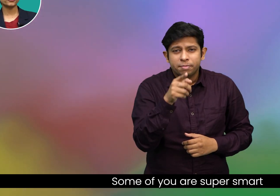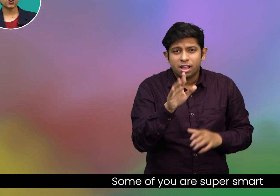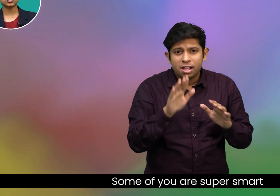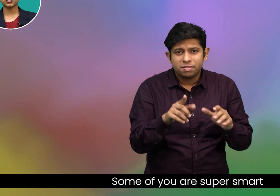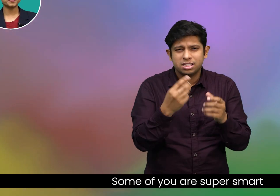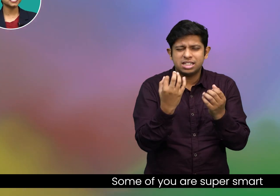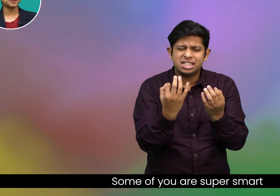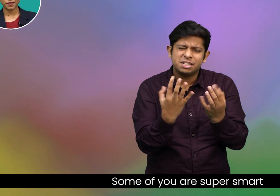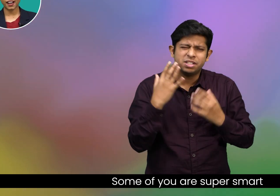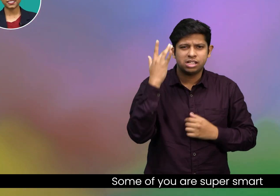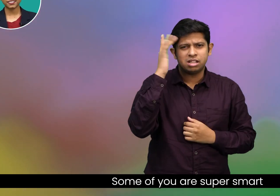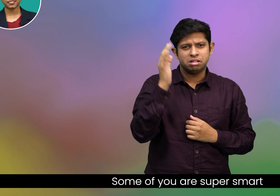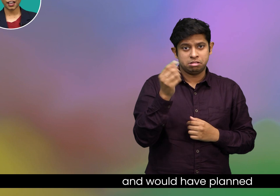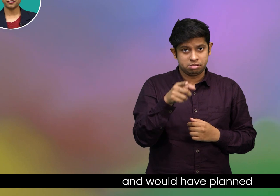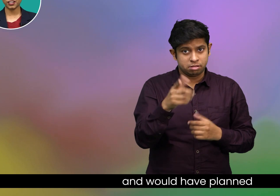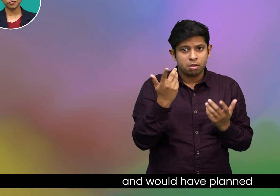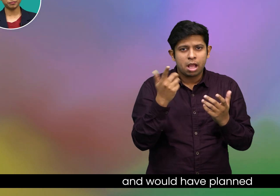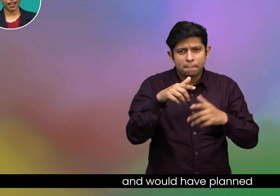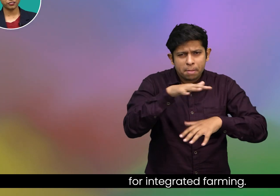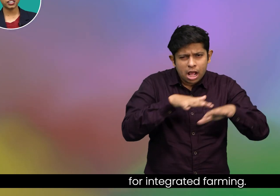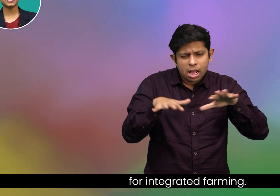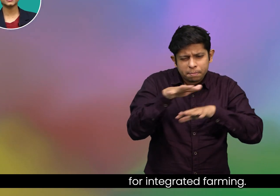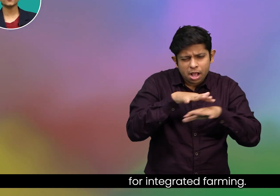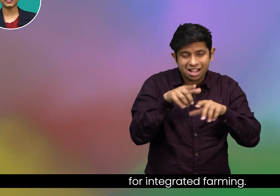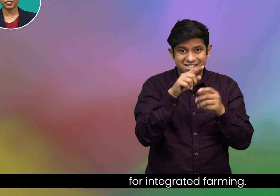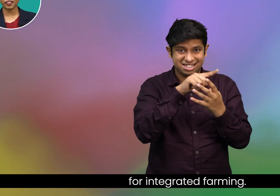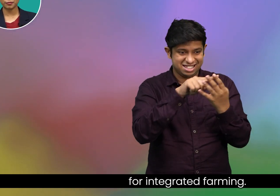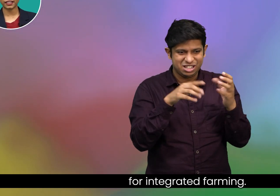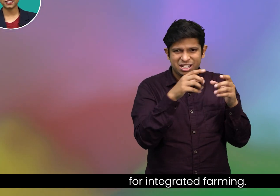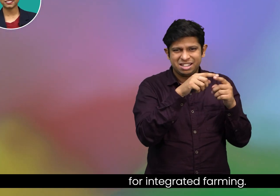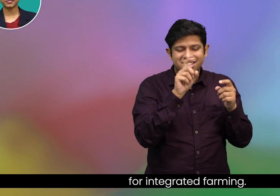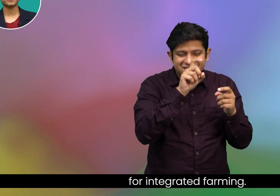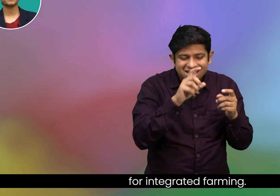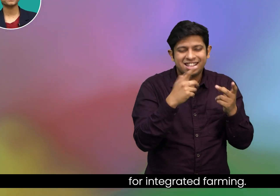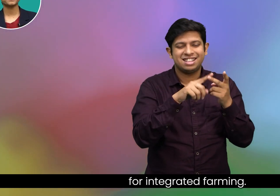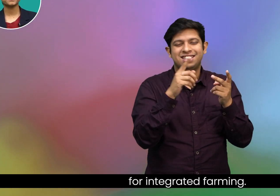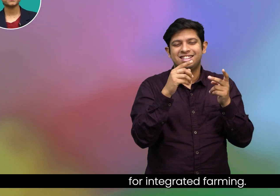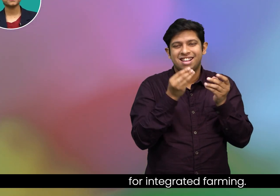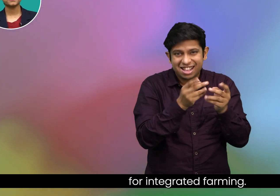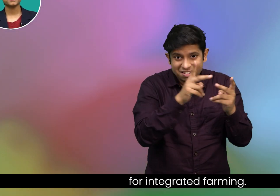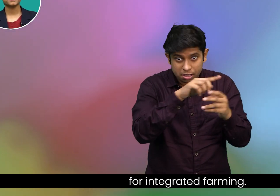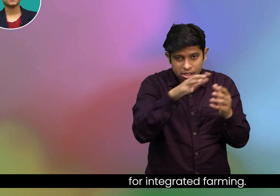Some of you are super smart and would have planned for integrated farming.